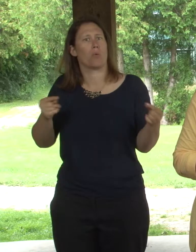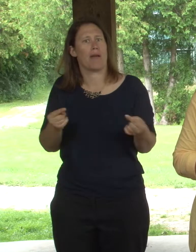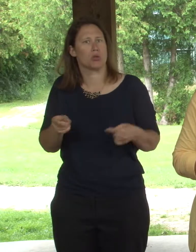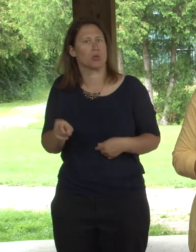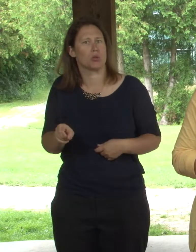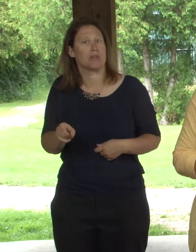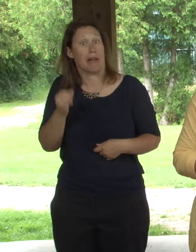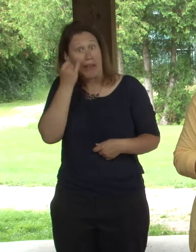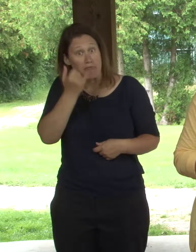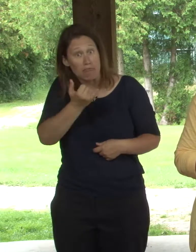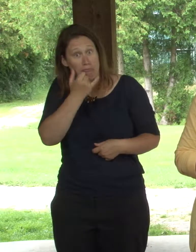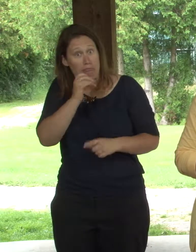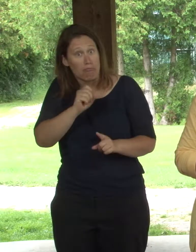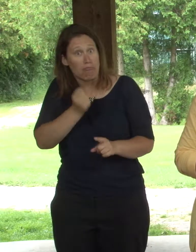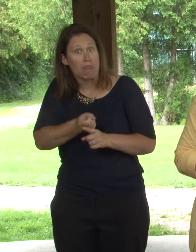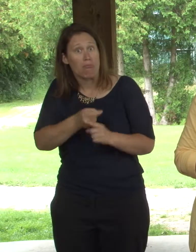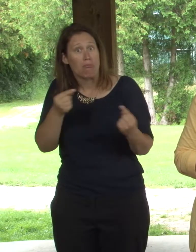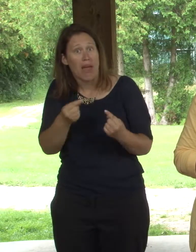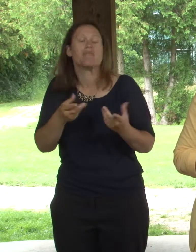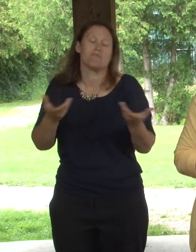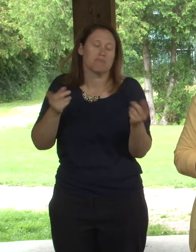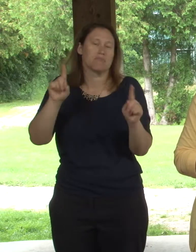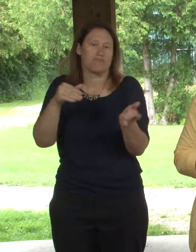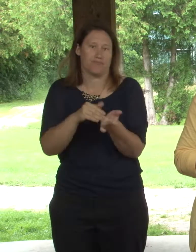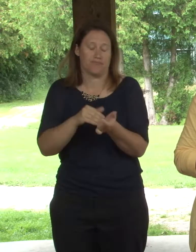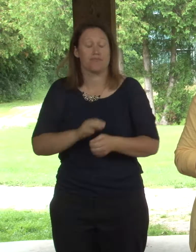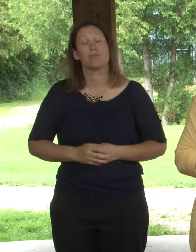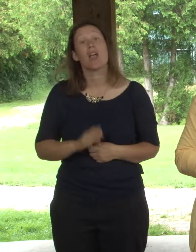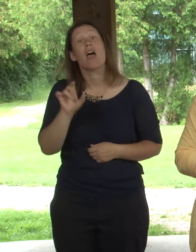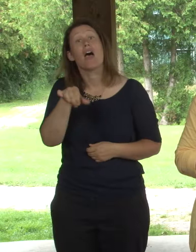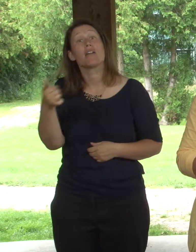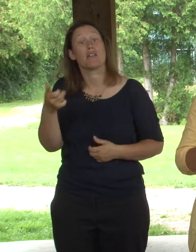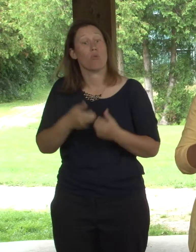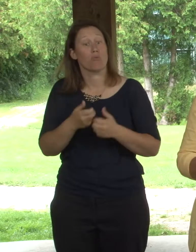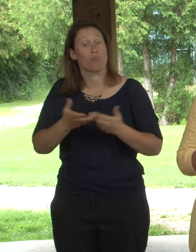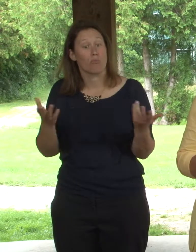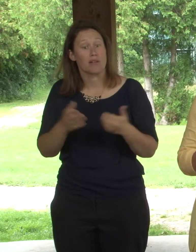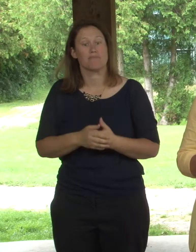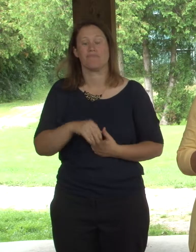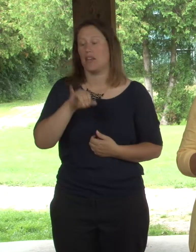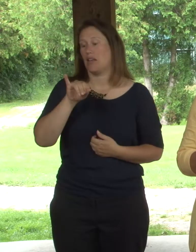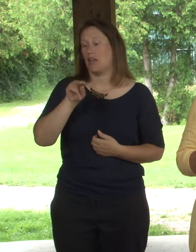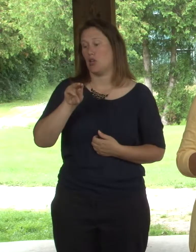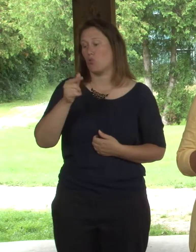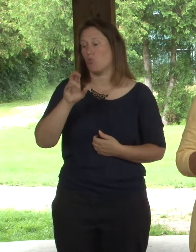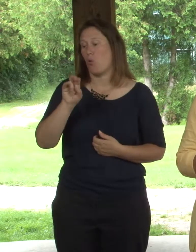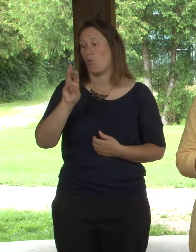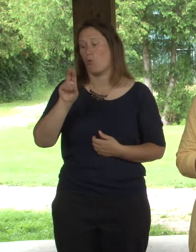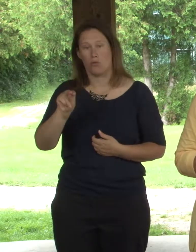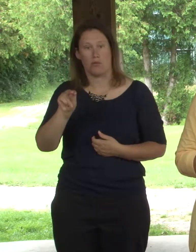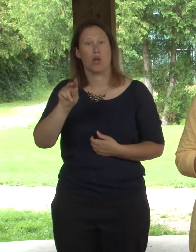common to the feet is ingrown toenails. And this is a condition that happens either on both sides of the